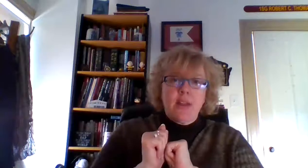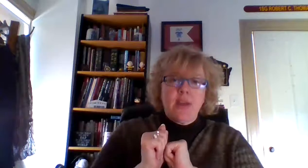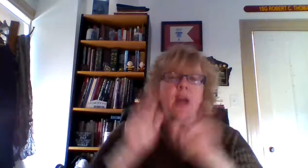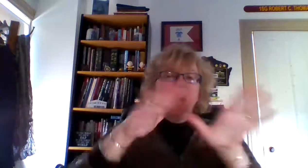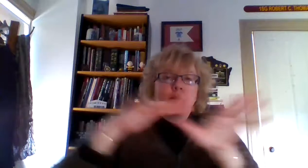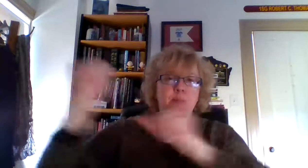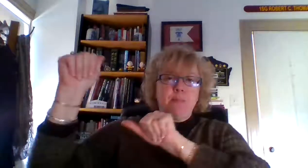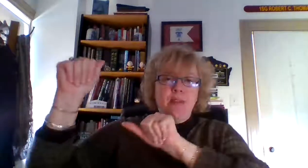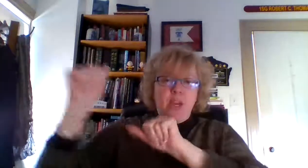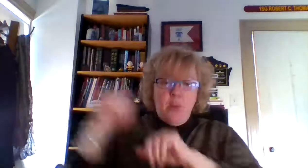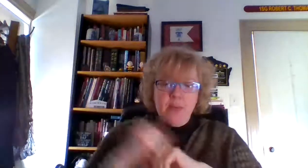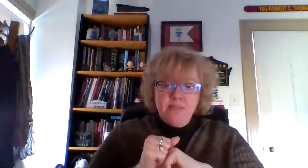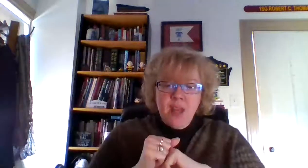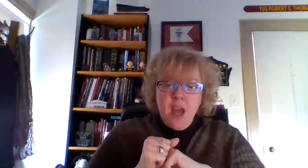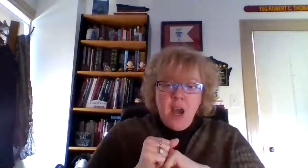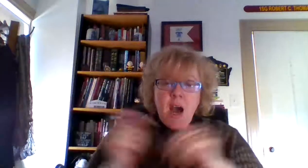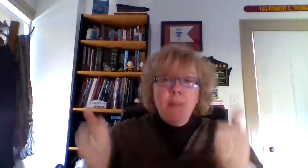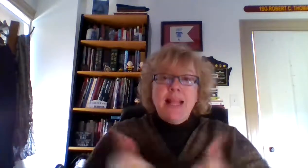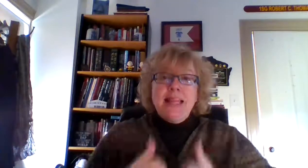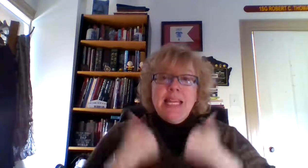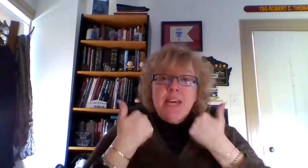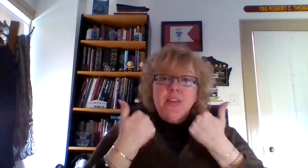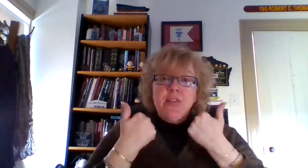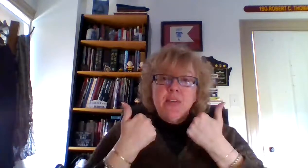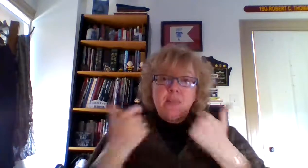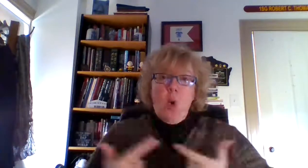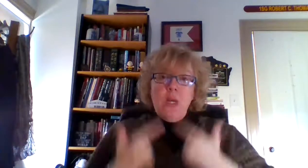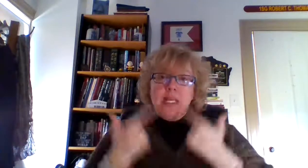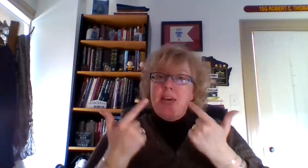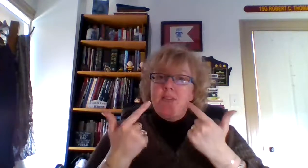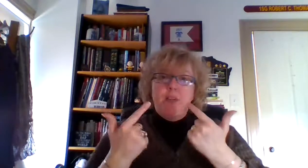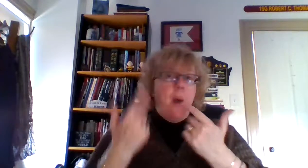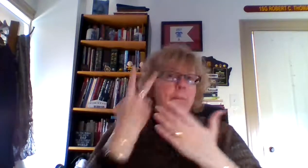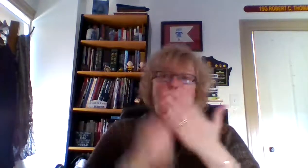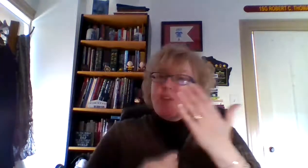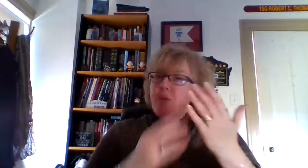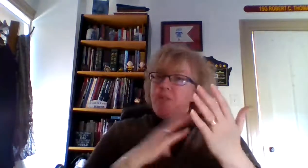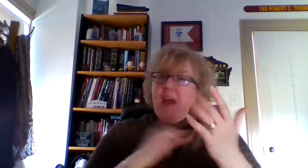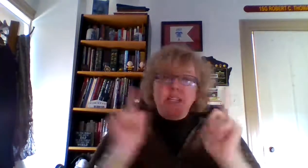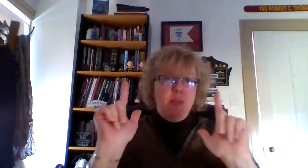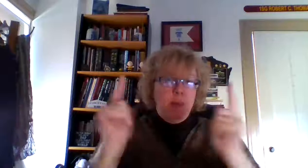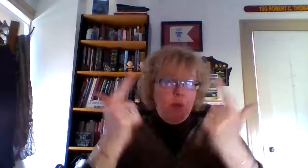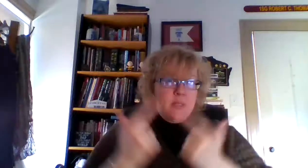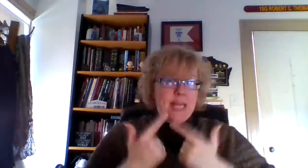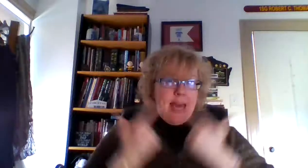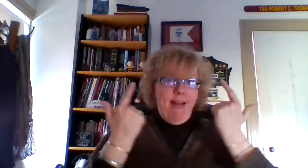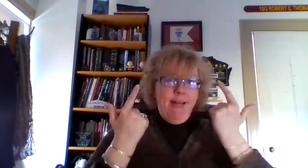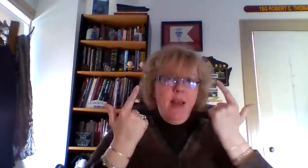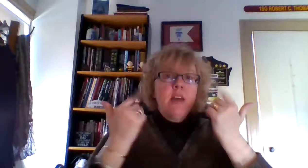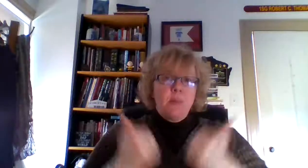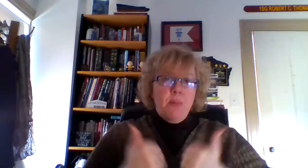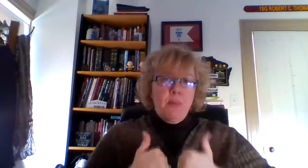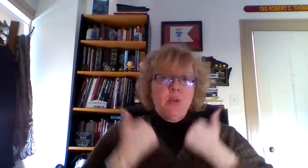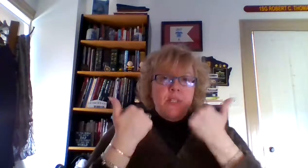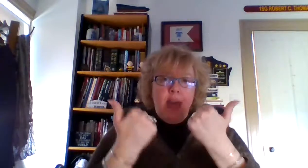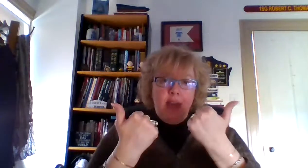thing. Evacuate. Live or live. Both of them fine. Some people use the L. Some people use